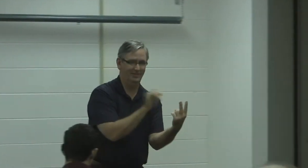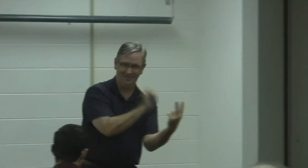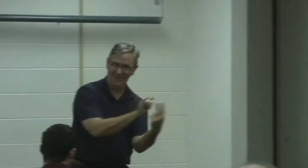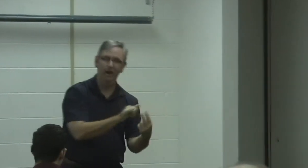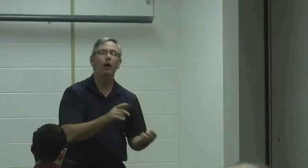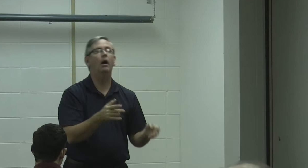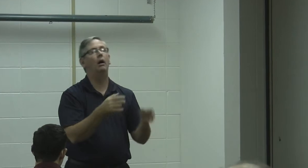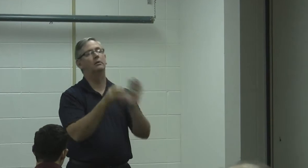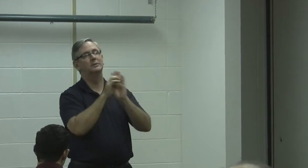son.